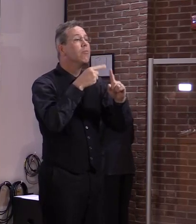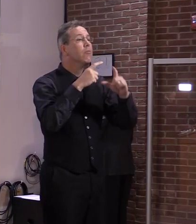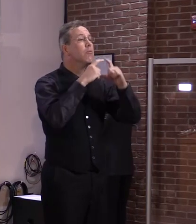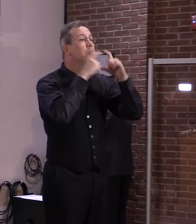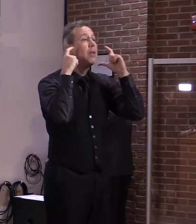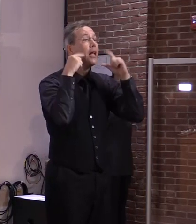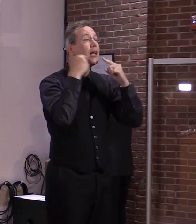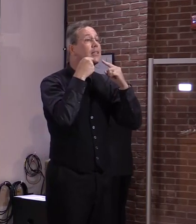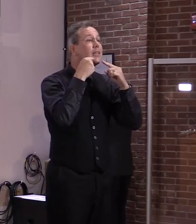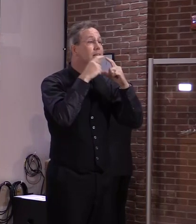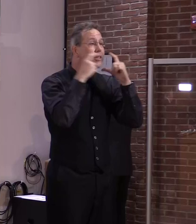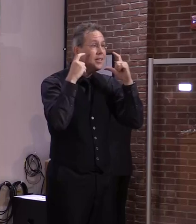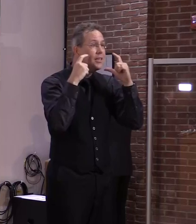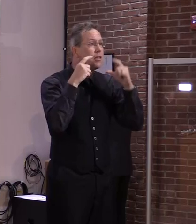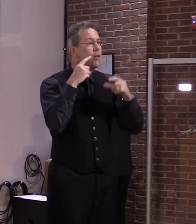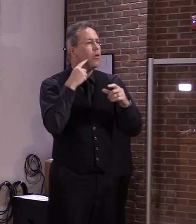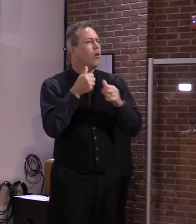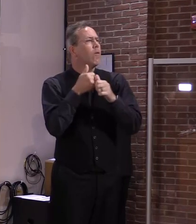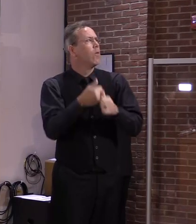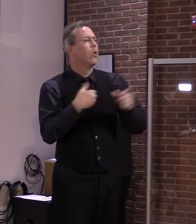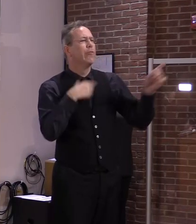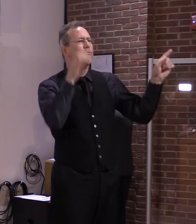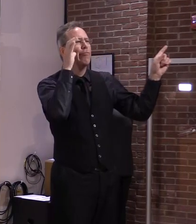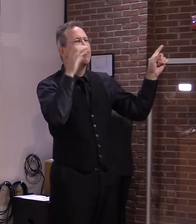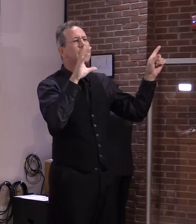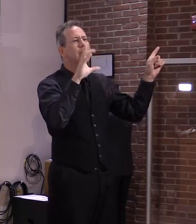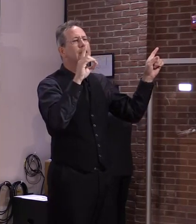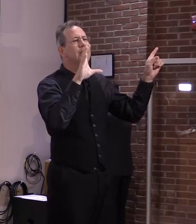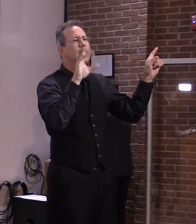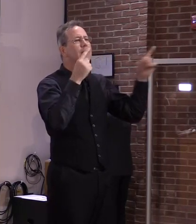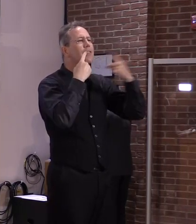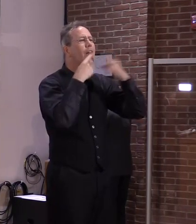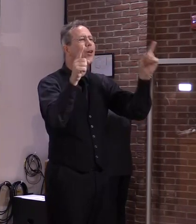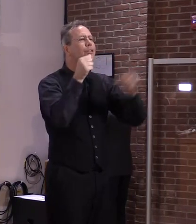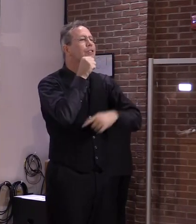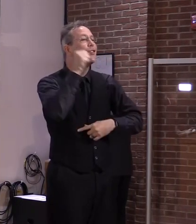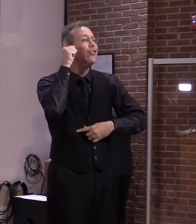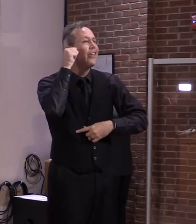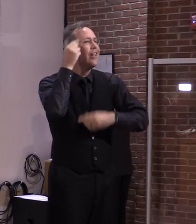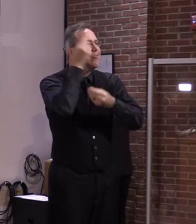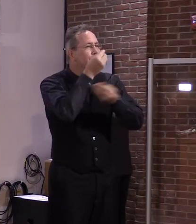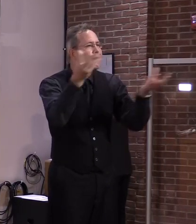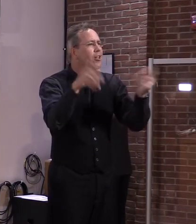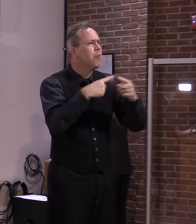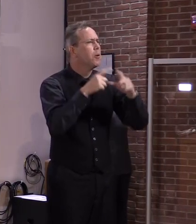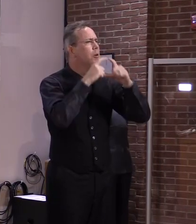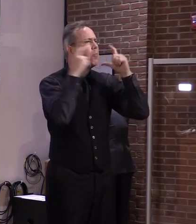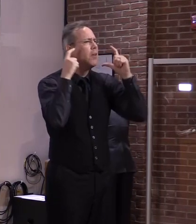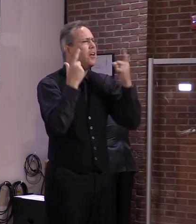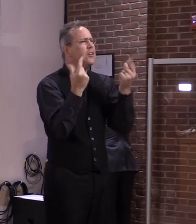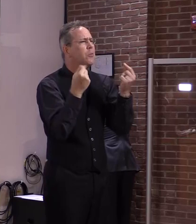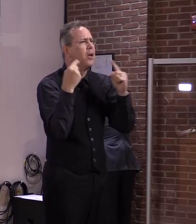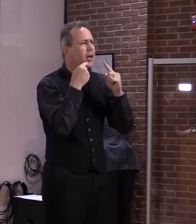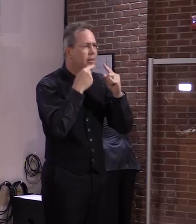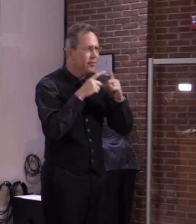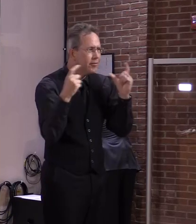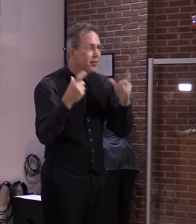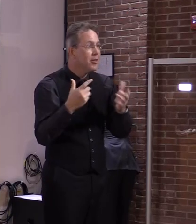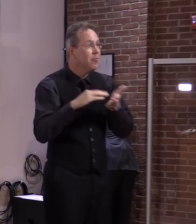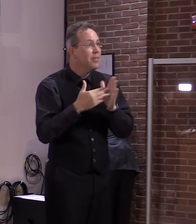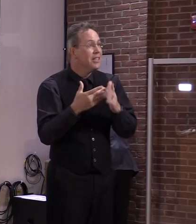updated guidance, which was announced yesterday. This will mean those who are fully vaccinated no longer need to wear